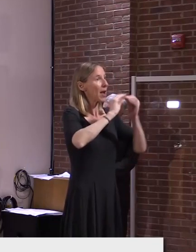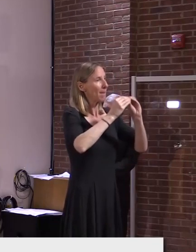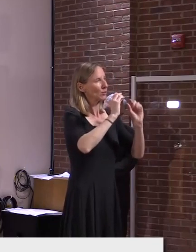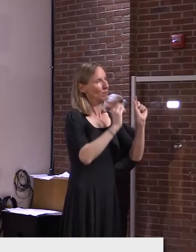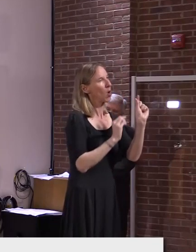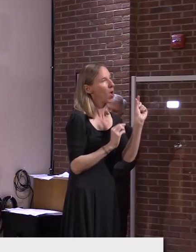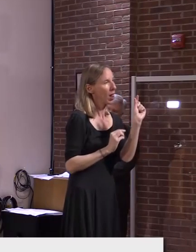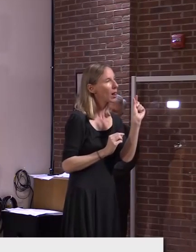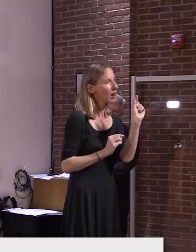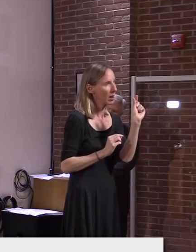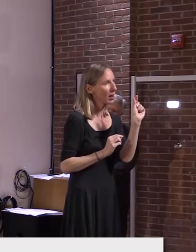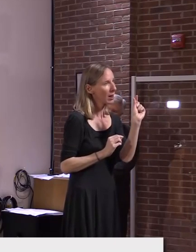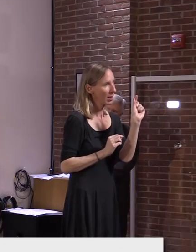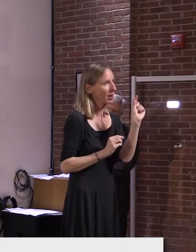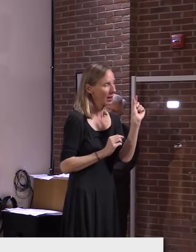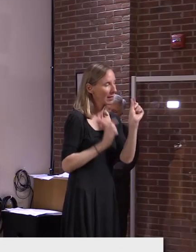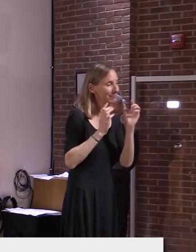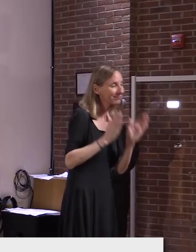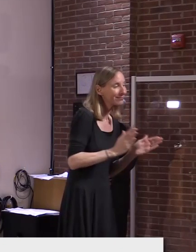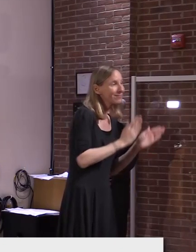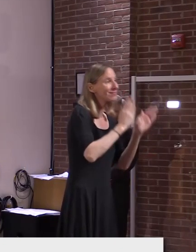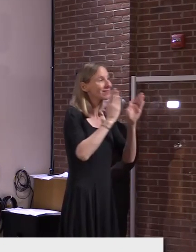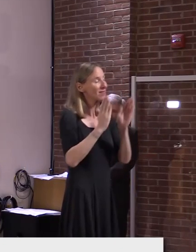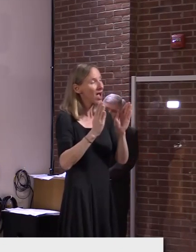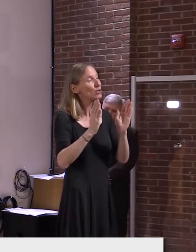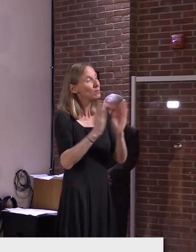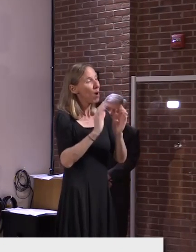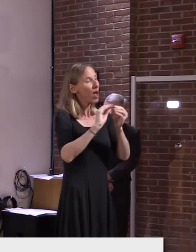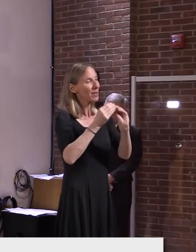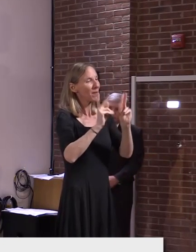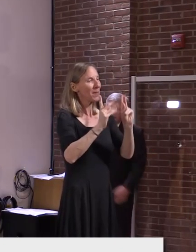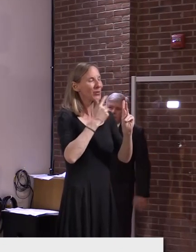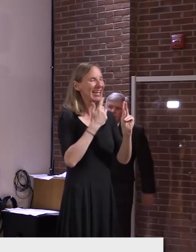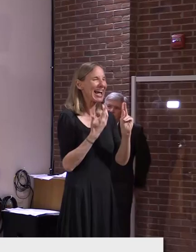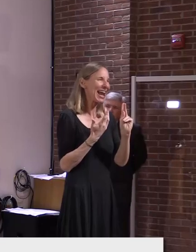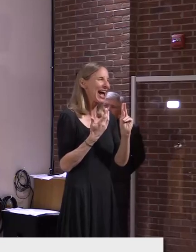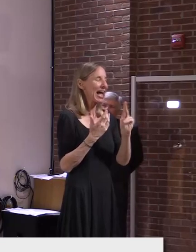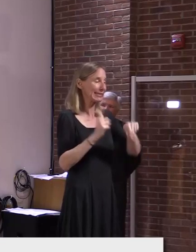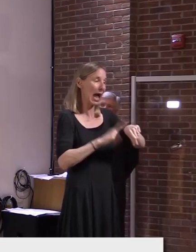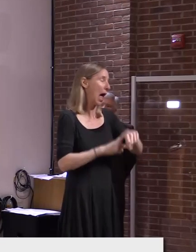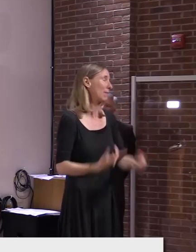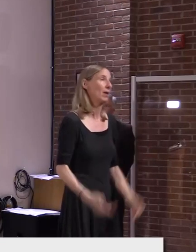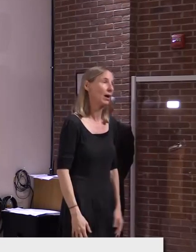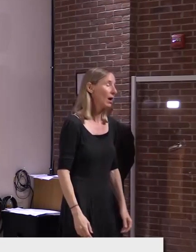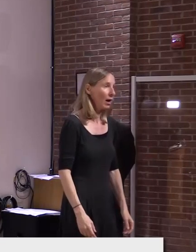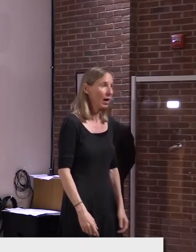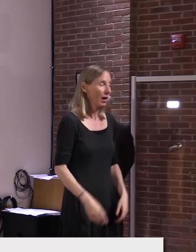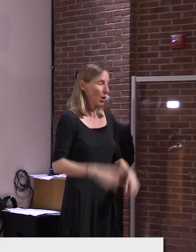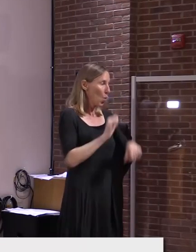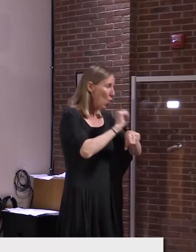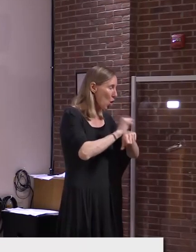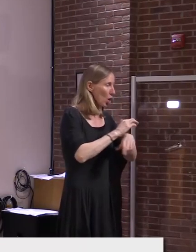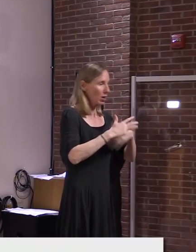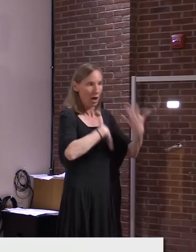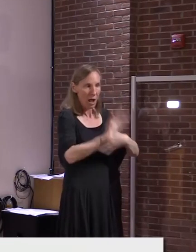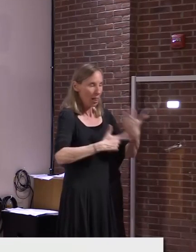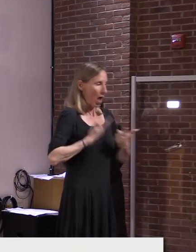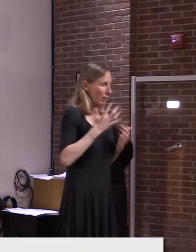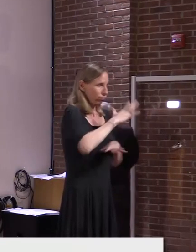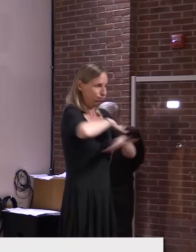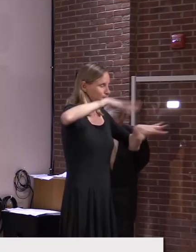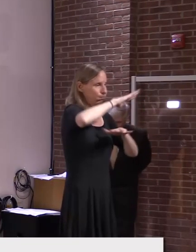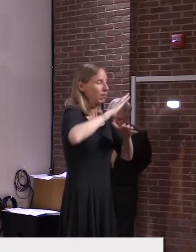less small but still pretty small number of Vermonters who have just said they didn't have the time, they needed to get off from work, they needed